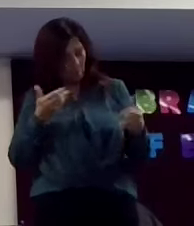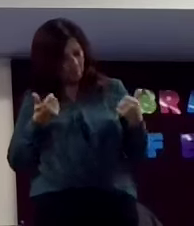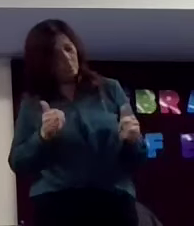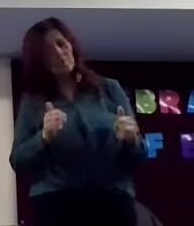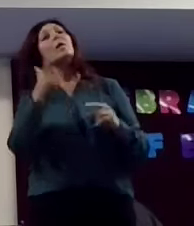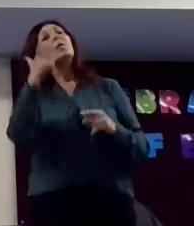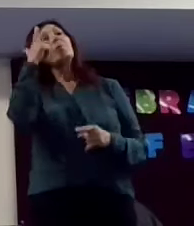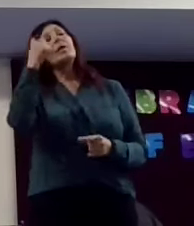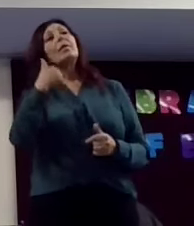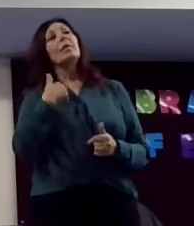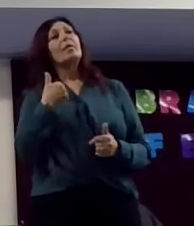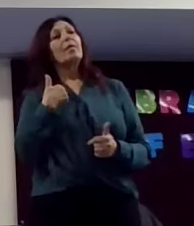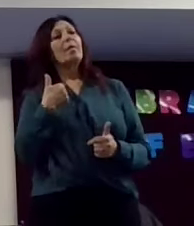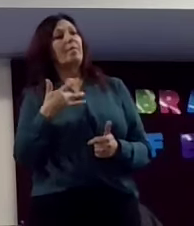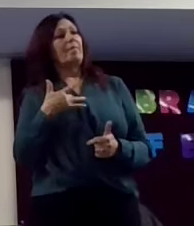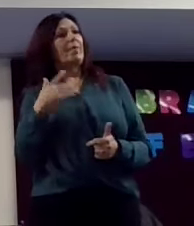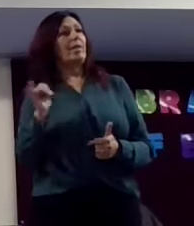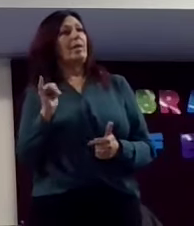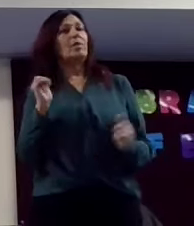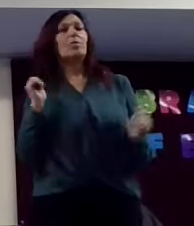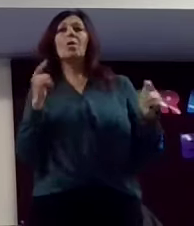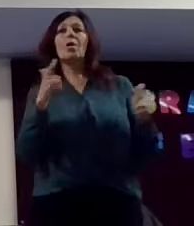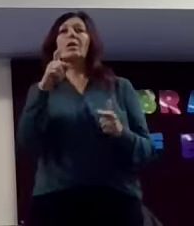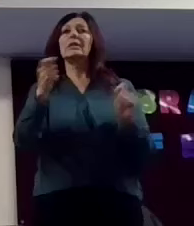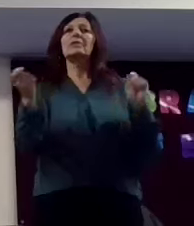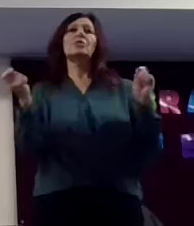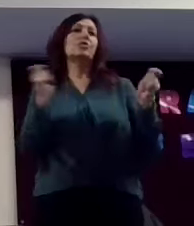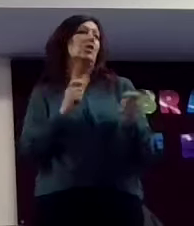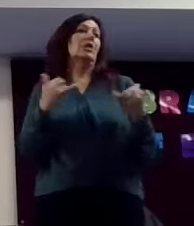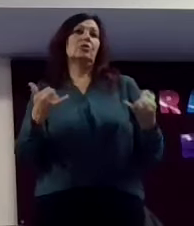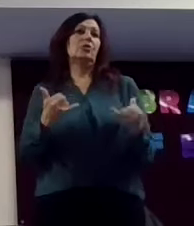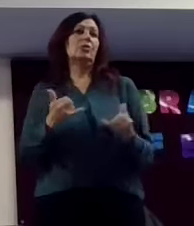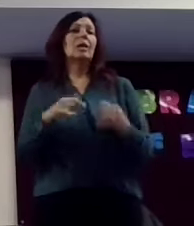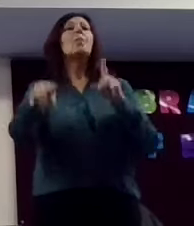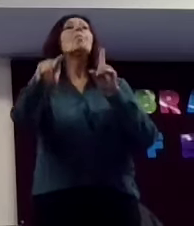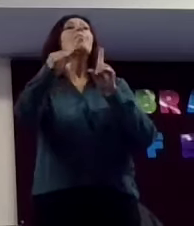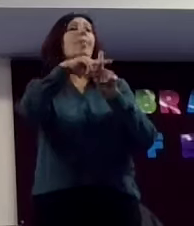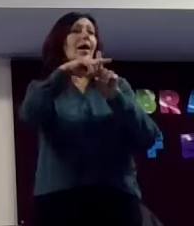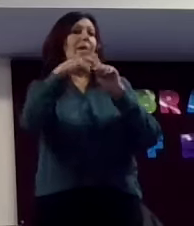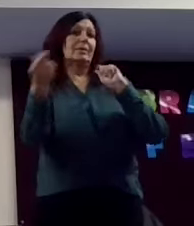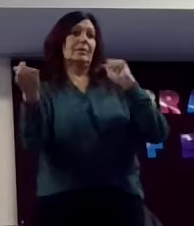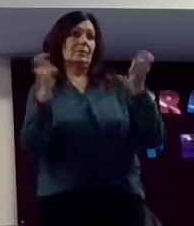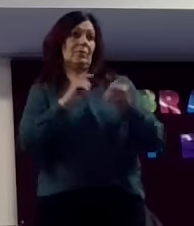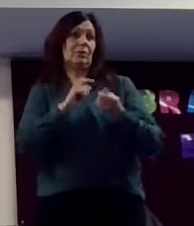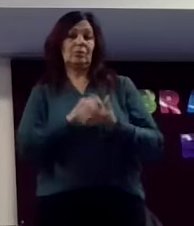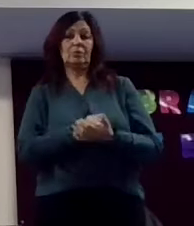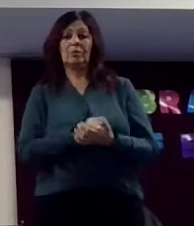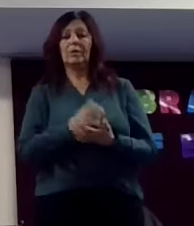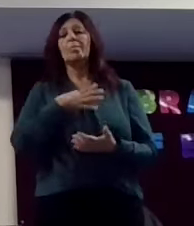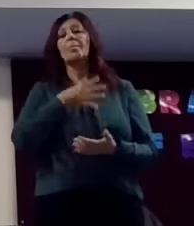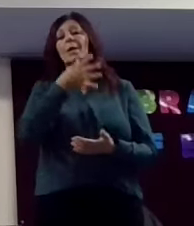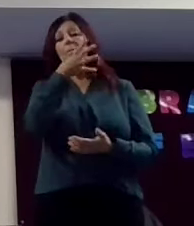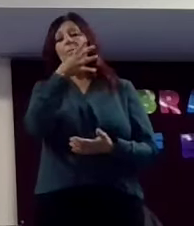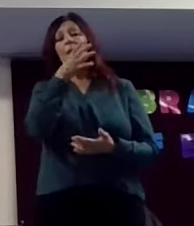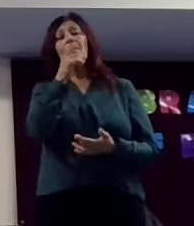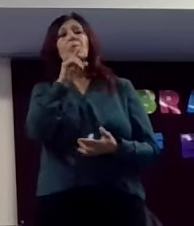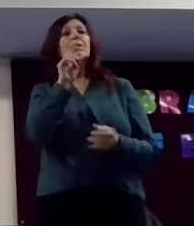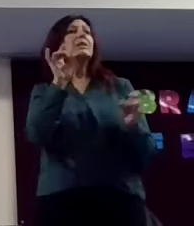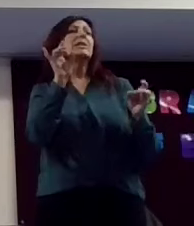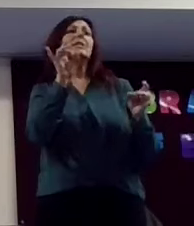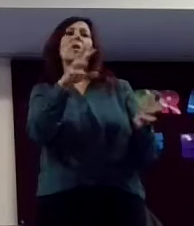plate because I feel like we all need change at this point, positive change. My mom was in a